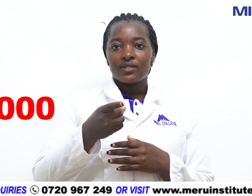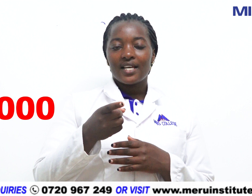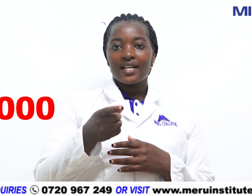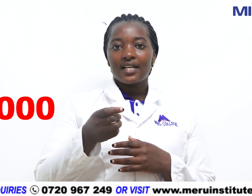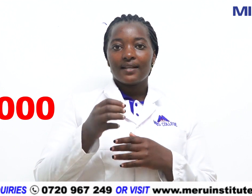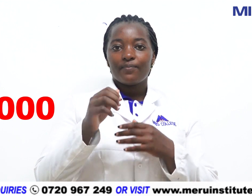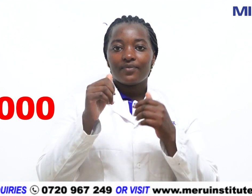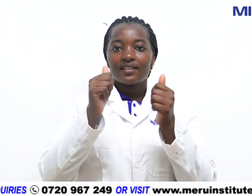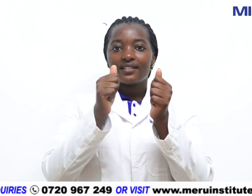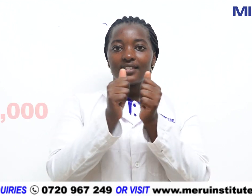5,000,